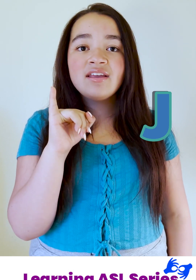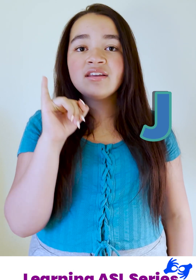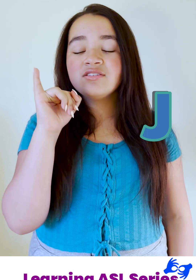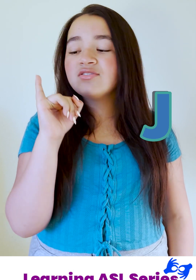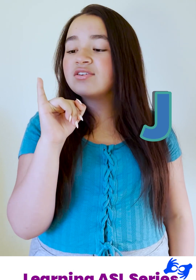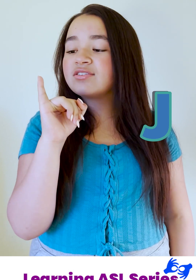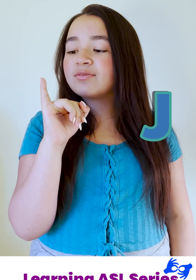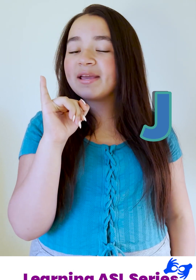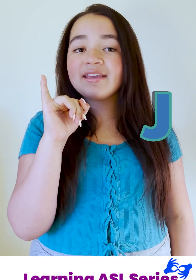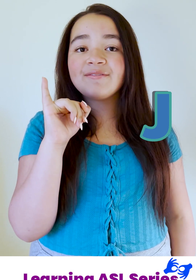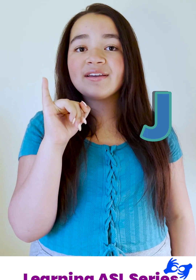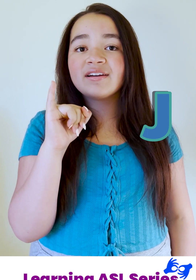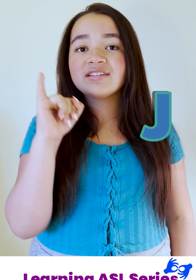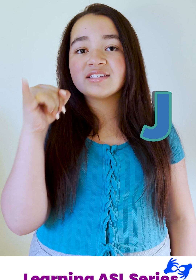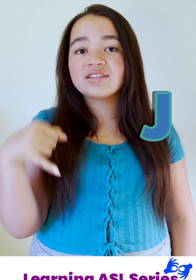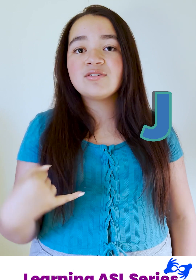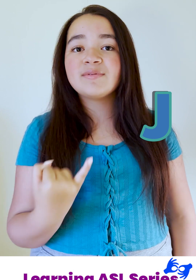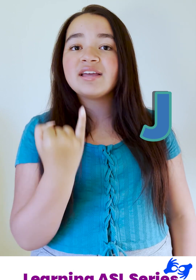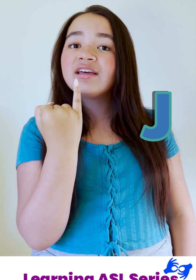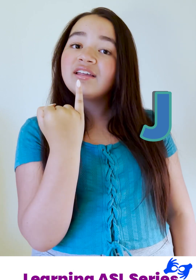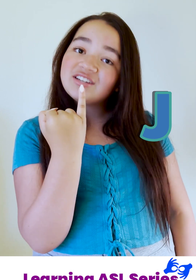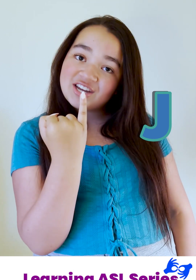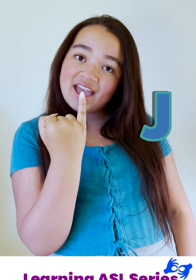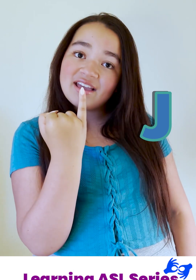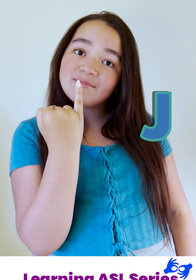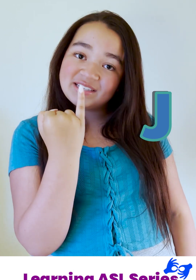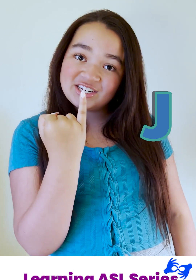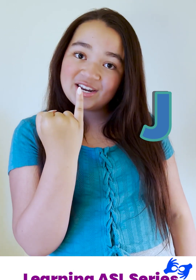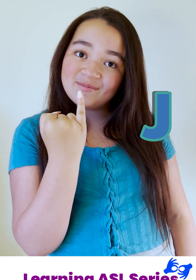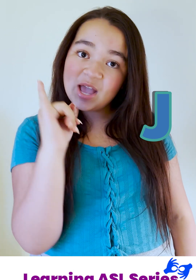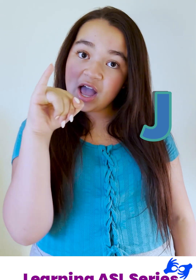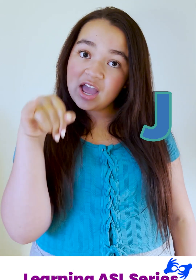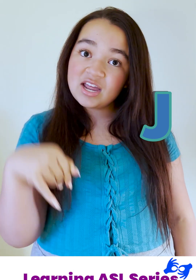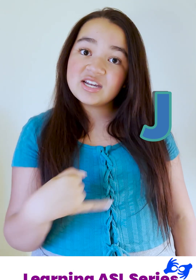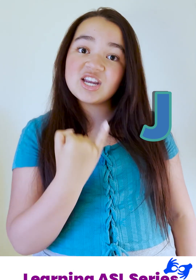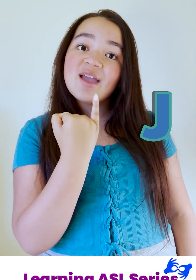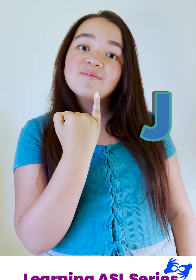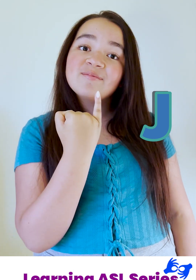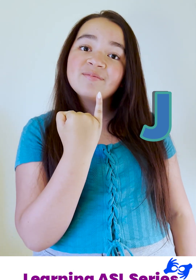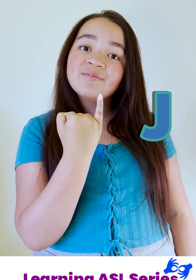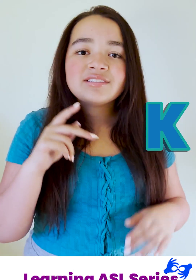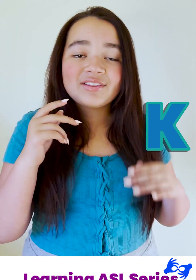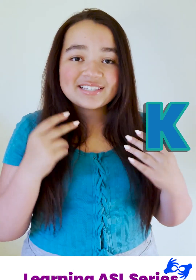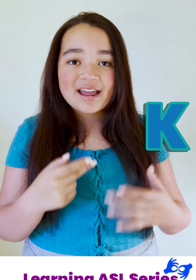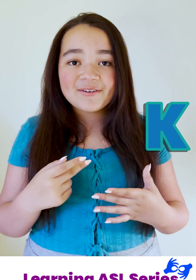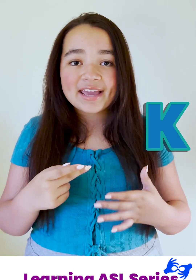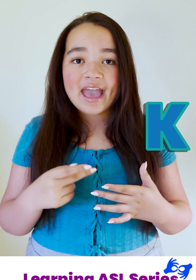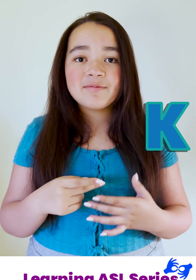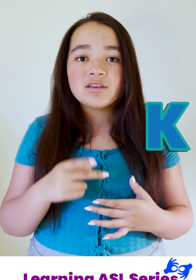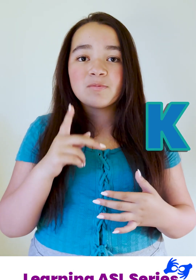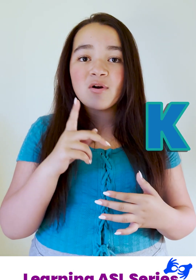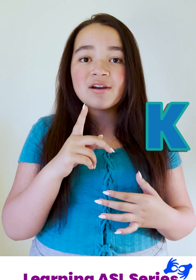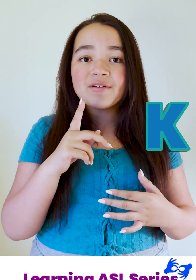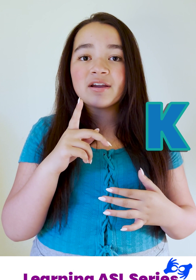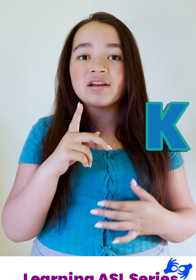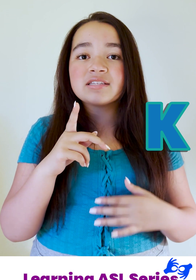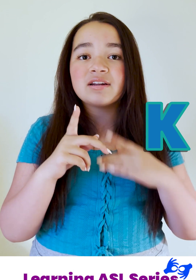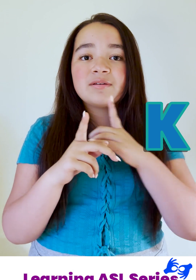you use your pinky finger to scoop in J position. J. So the sign for K, your pointer finger is going to